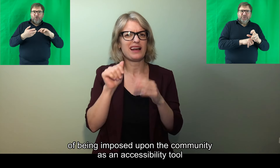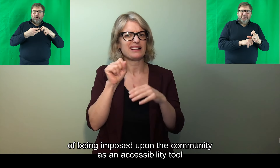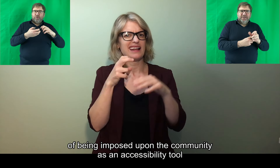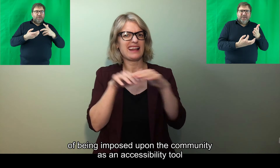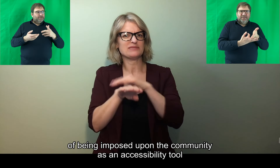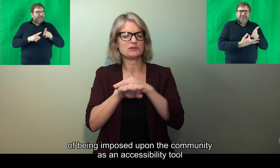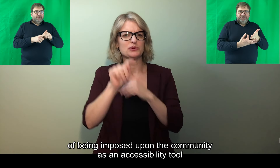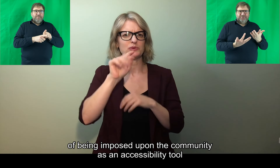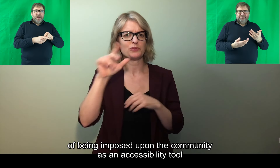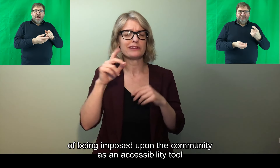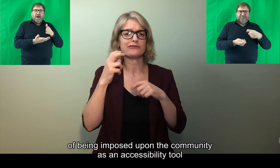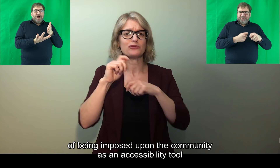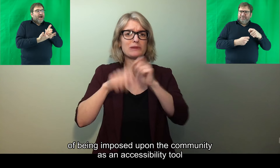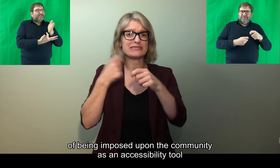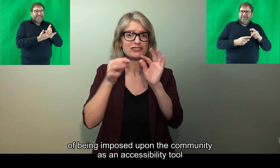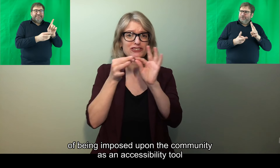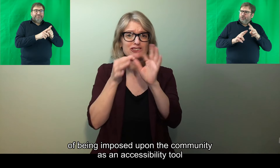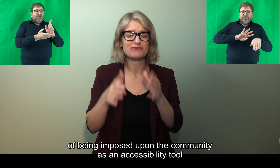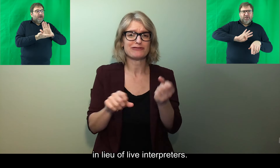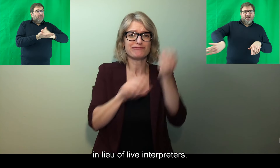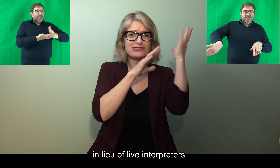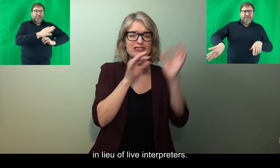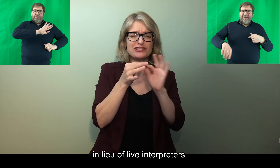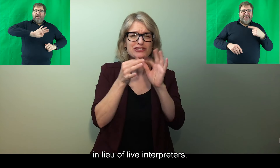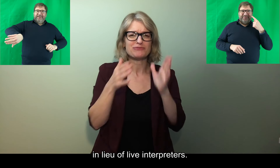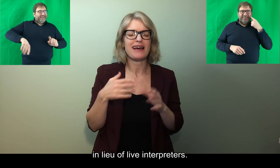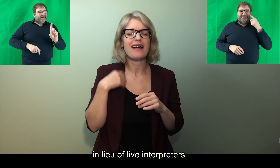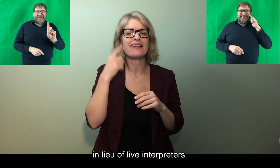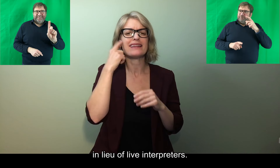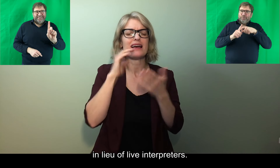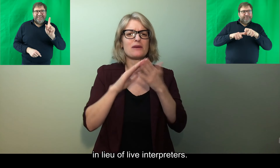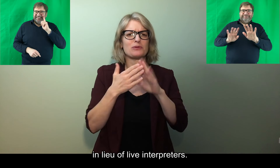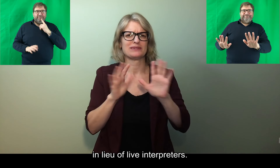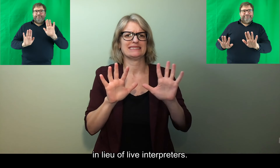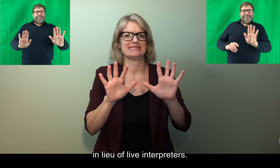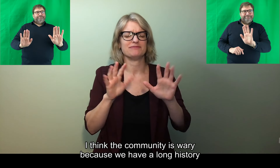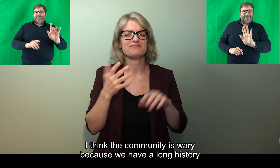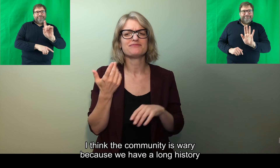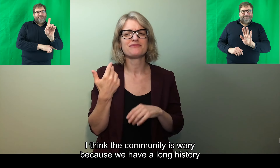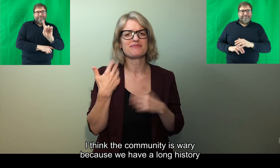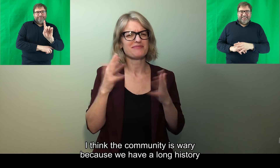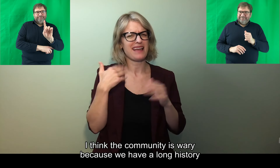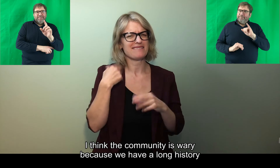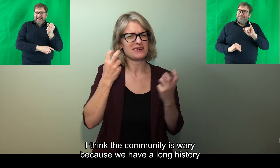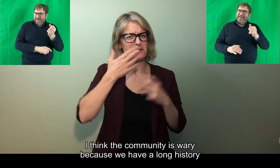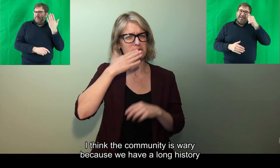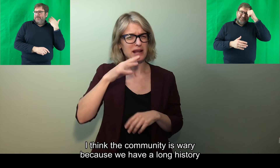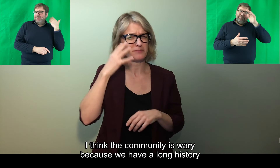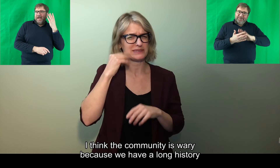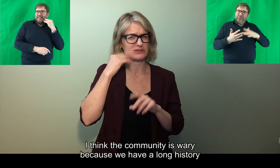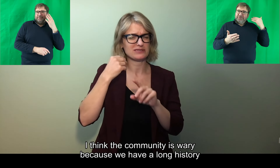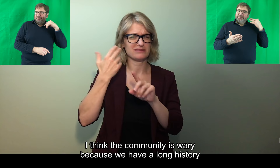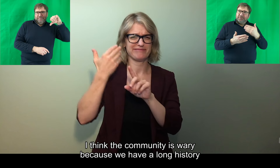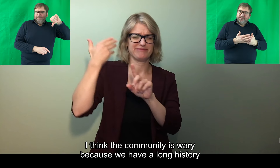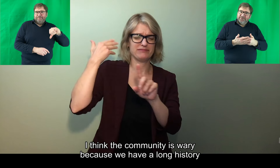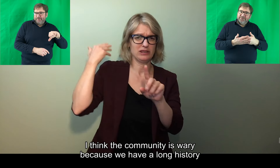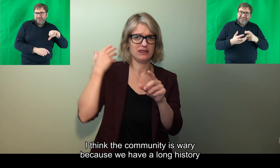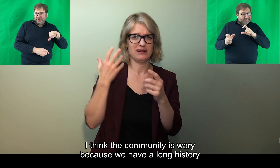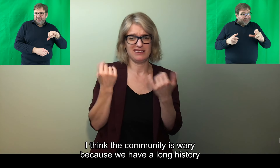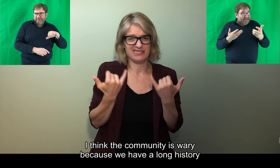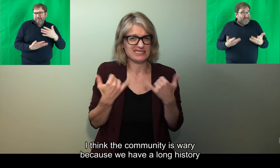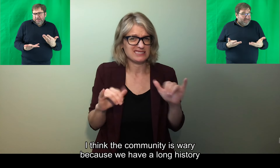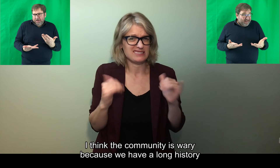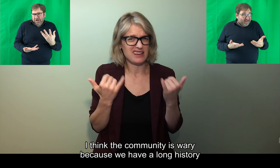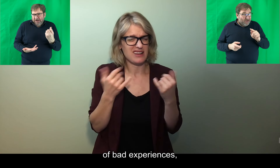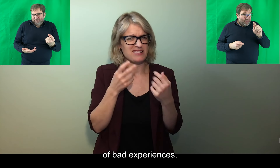the community as an accessibility tool in lieu of live interpreters. I think the community is wary because we have a